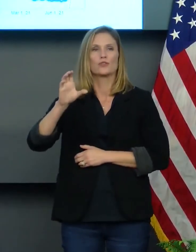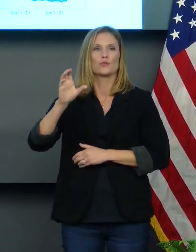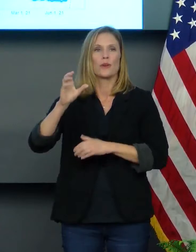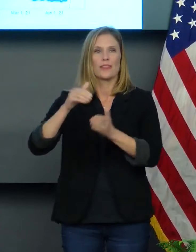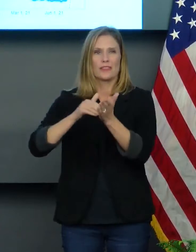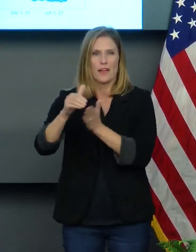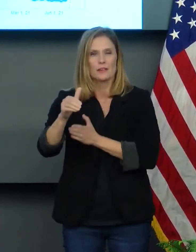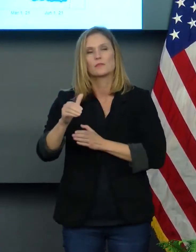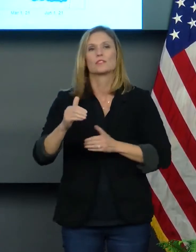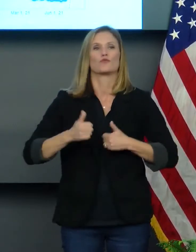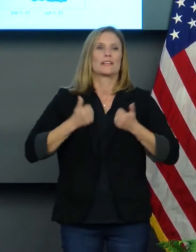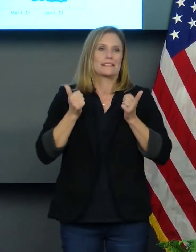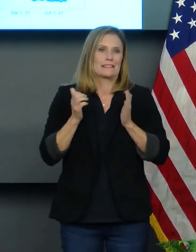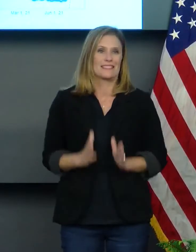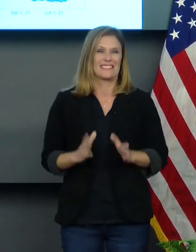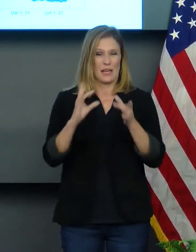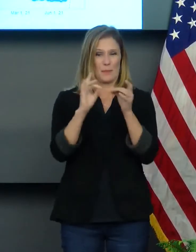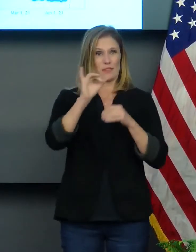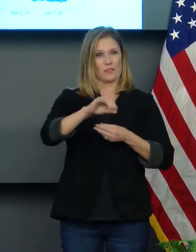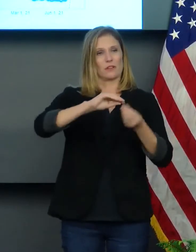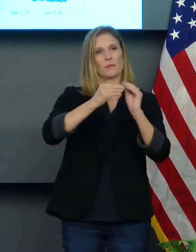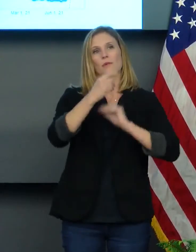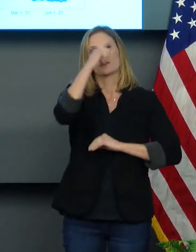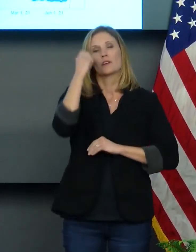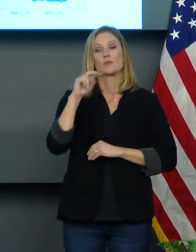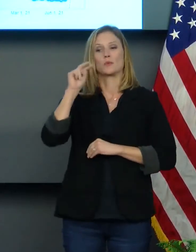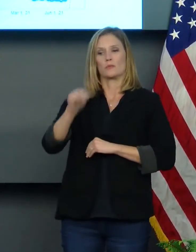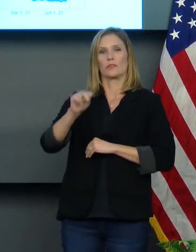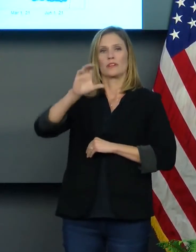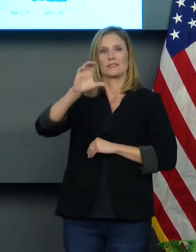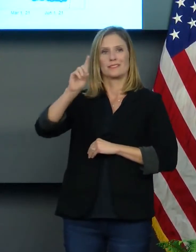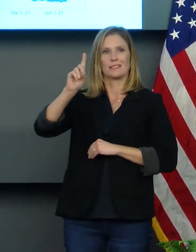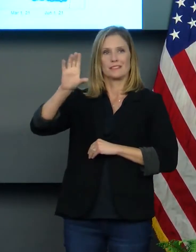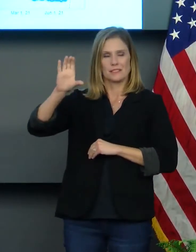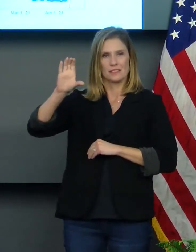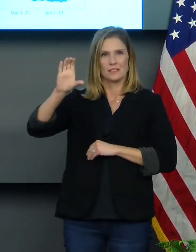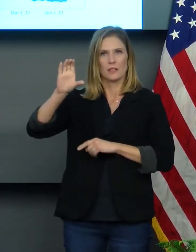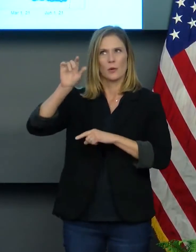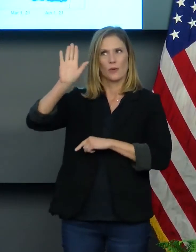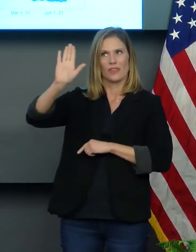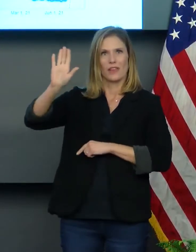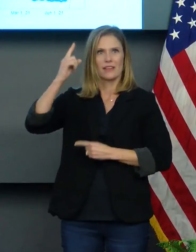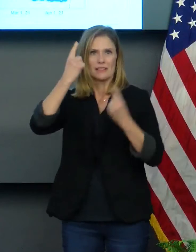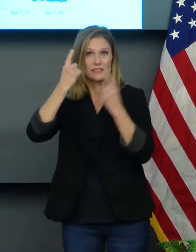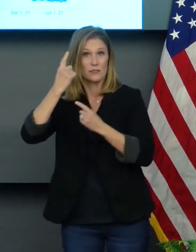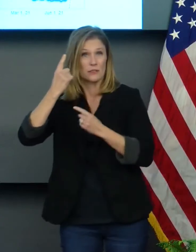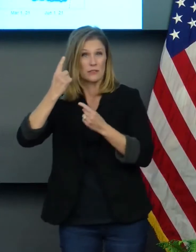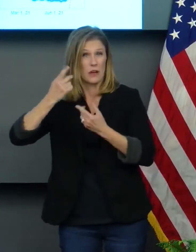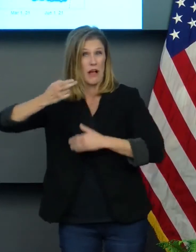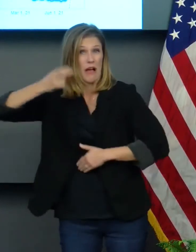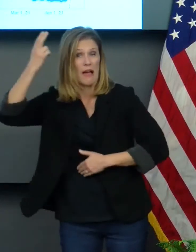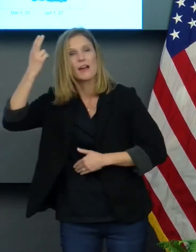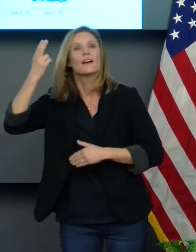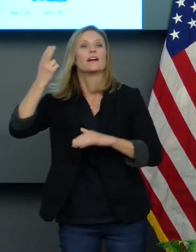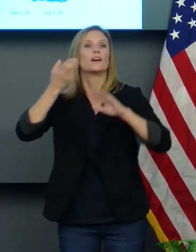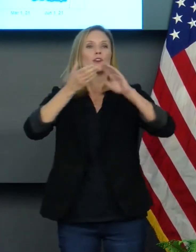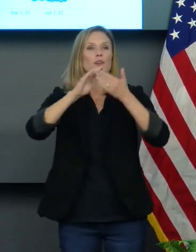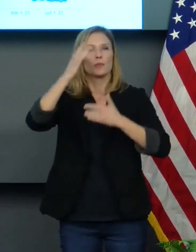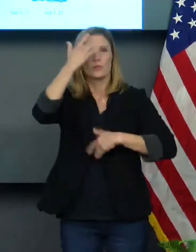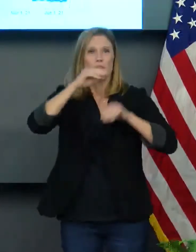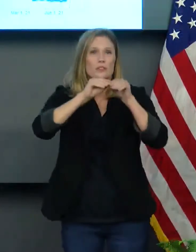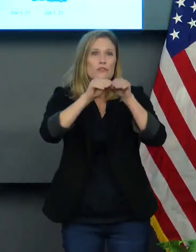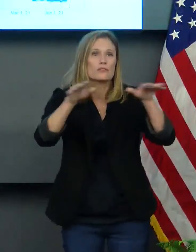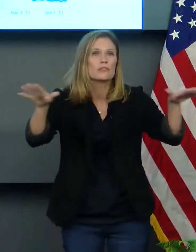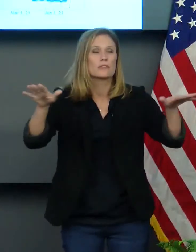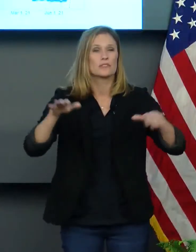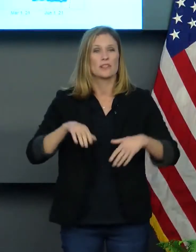that number because when we look at what the CDC considers to be high community transmission, the